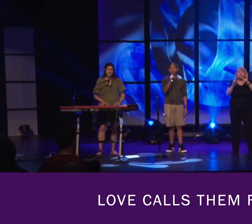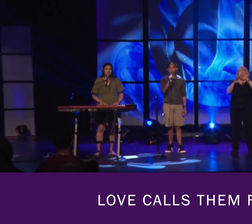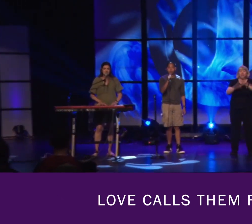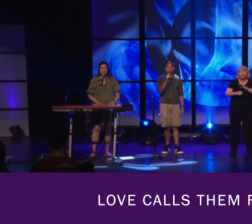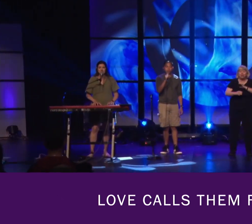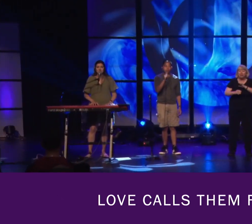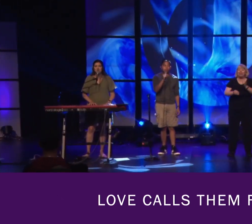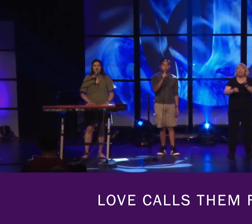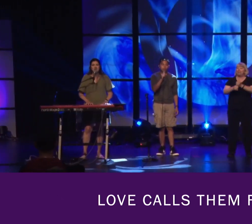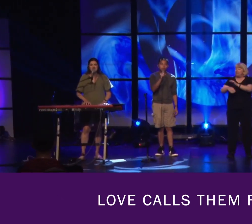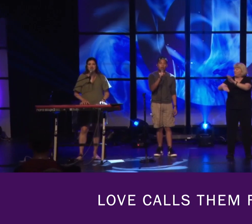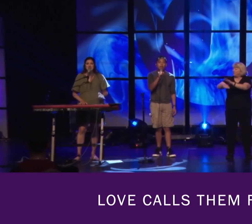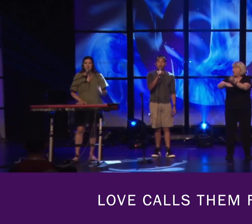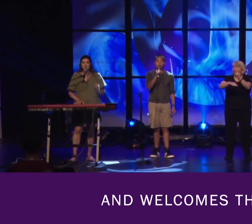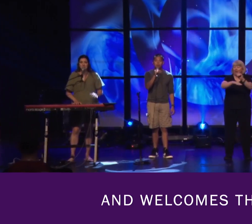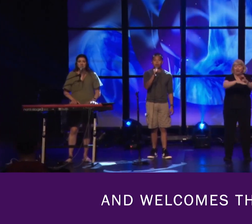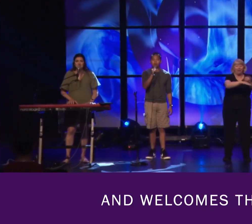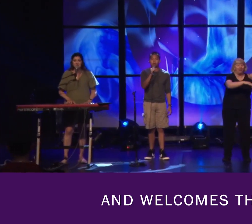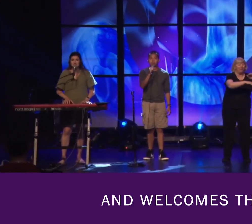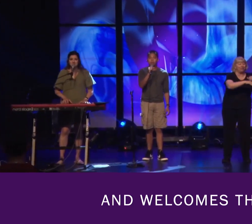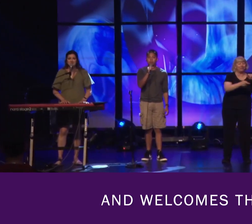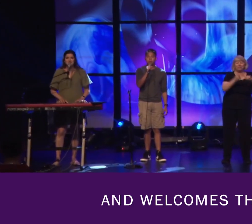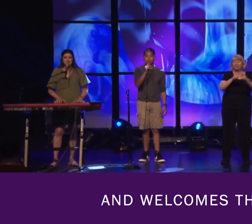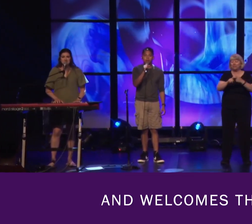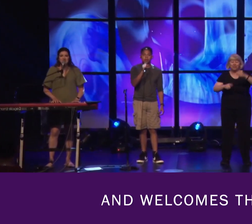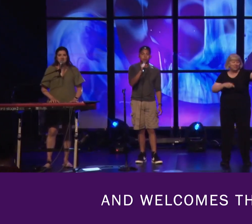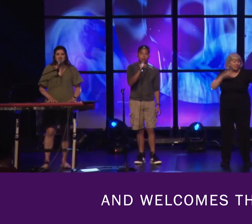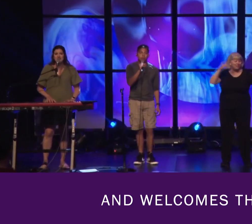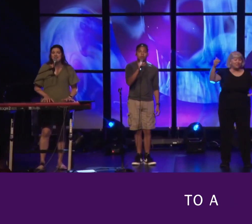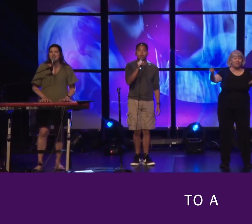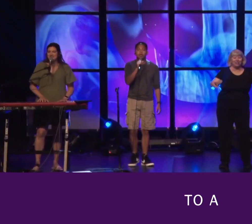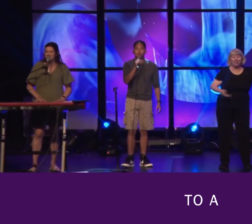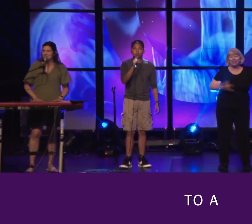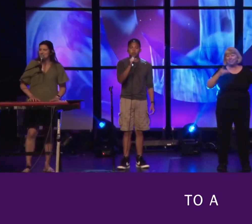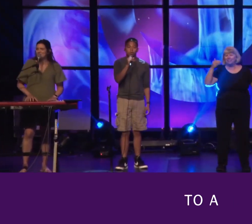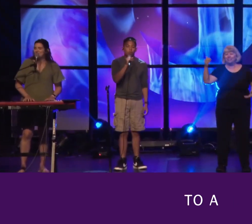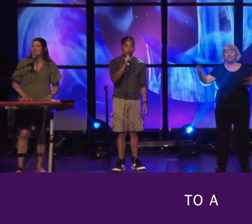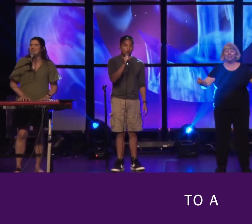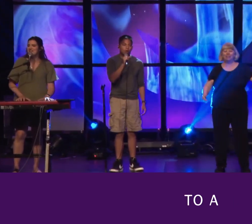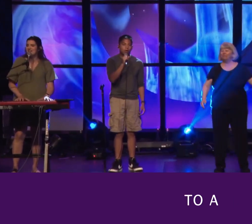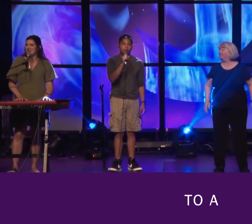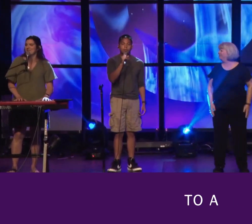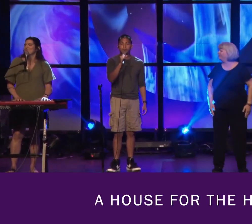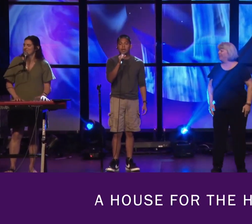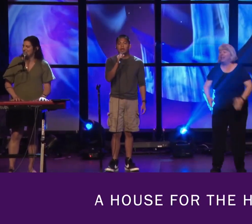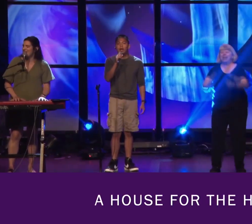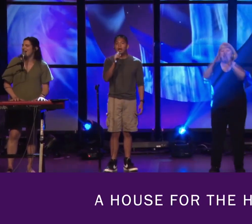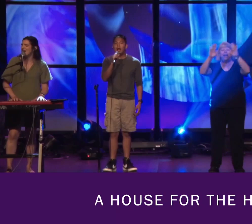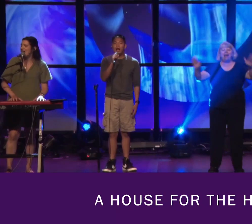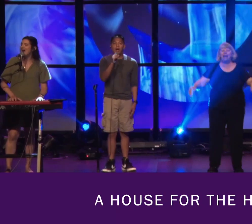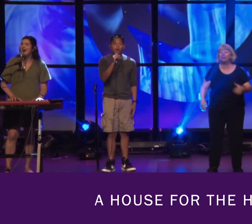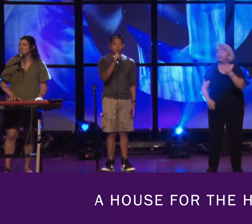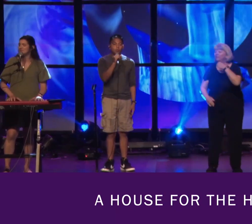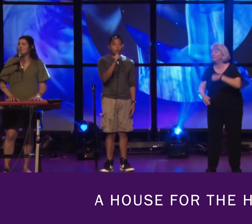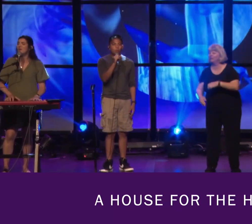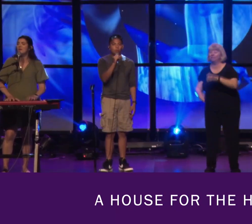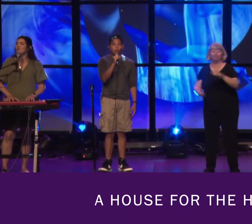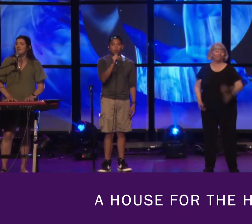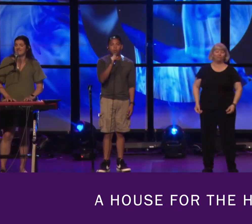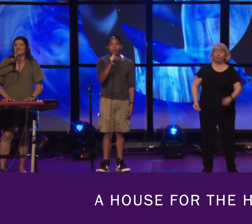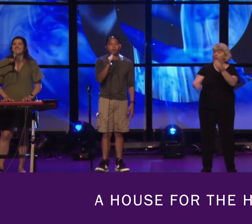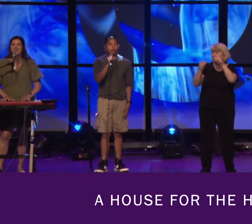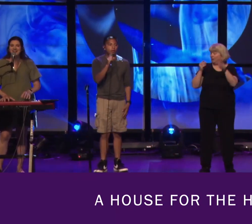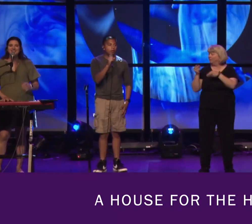Love calls them friend and welcomes them in to a house